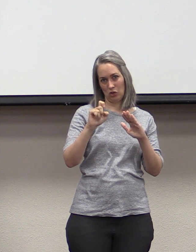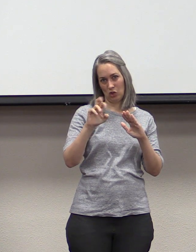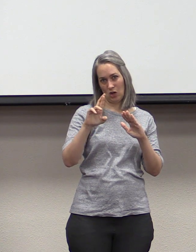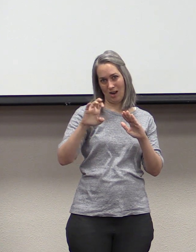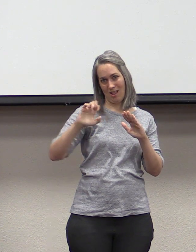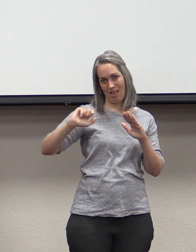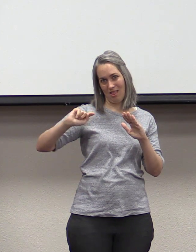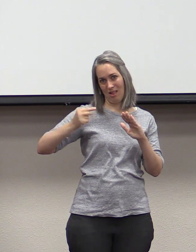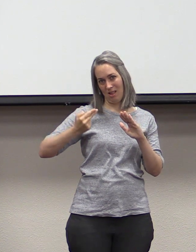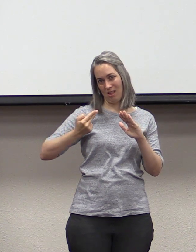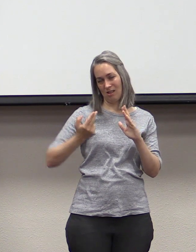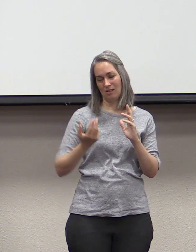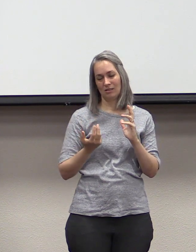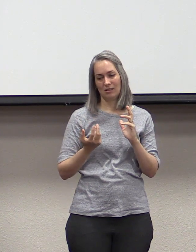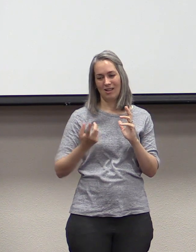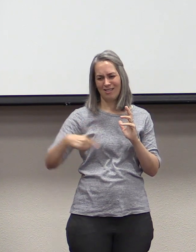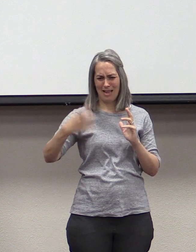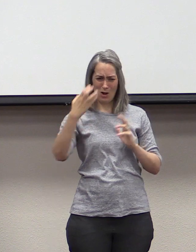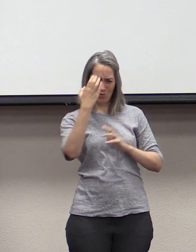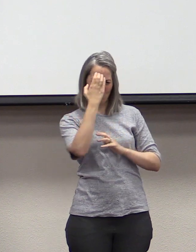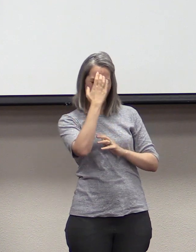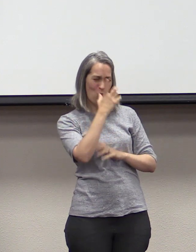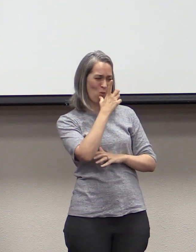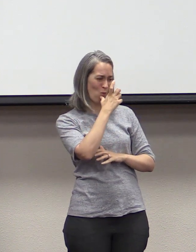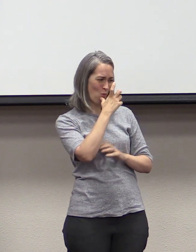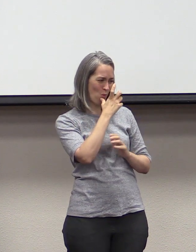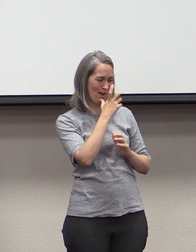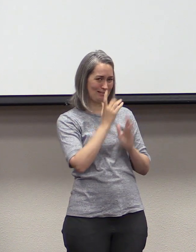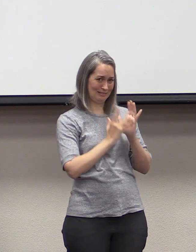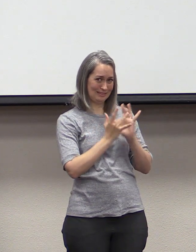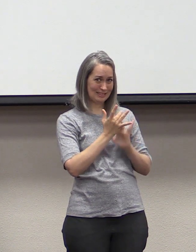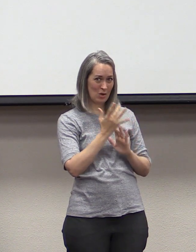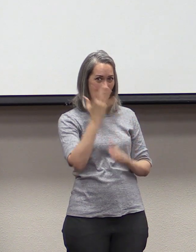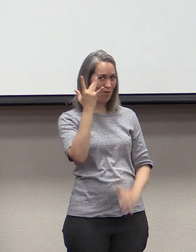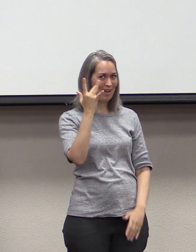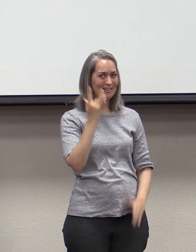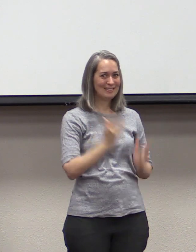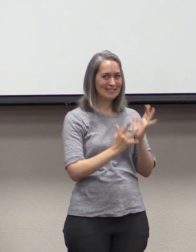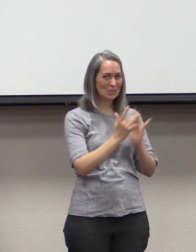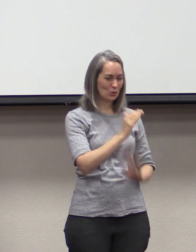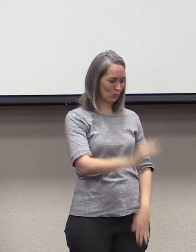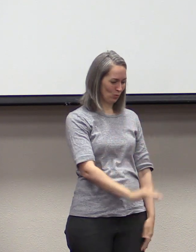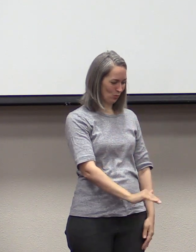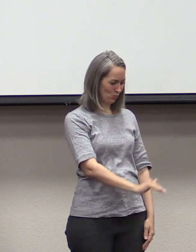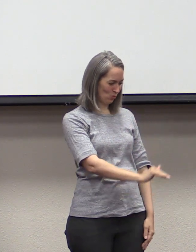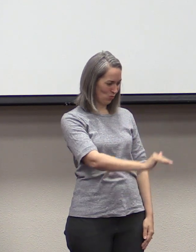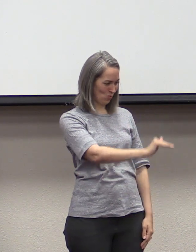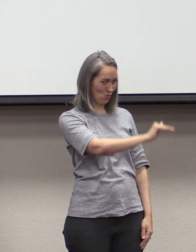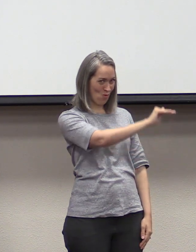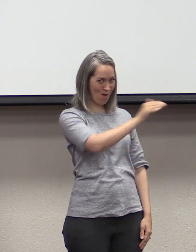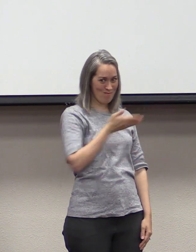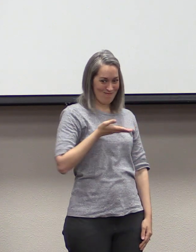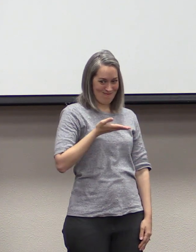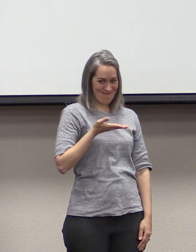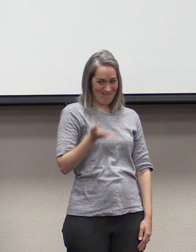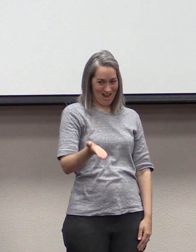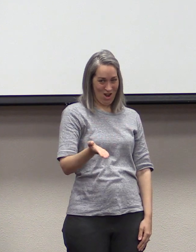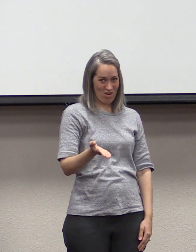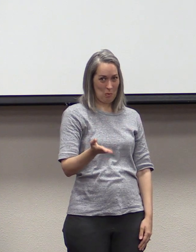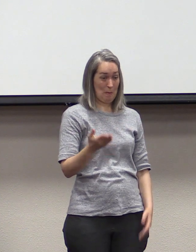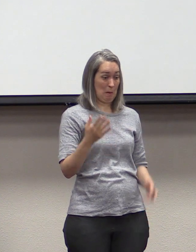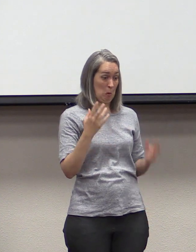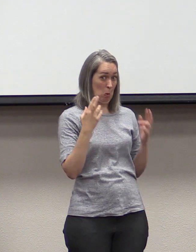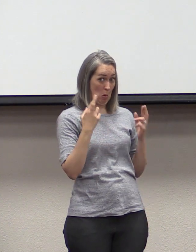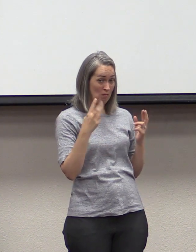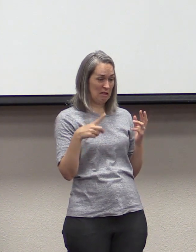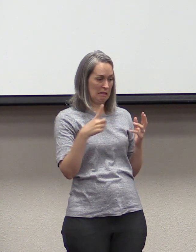know who he is. He was raised there. They know what he can do. They admire